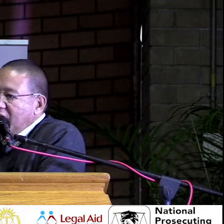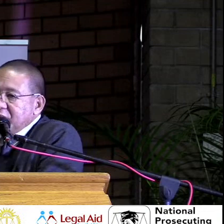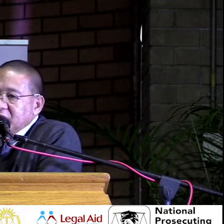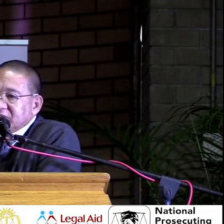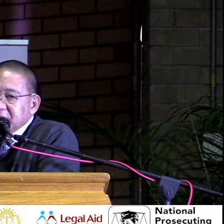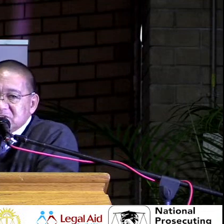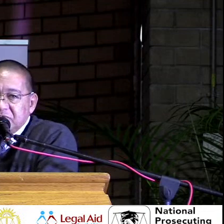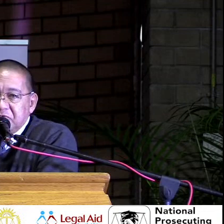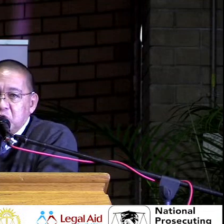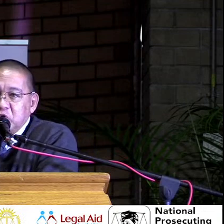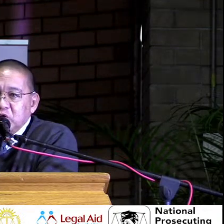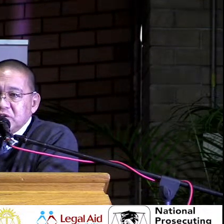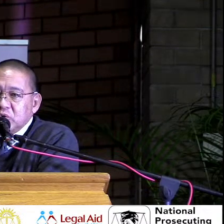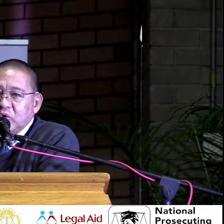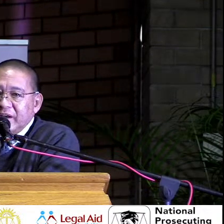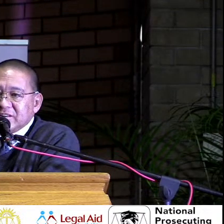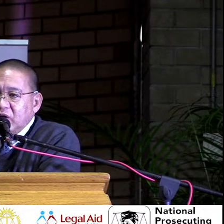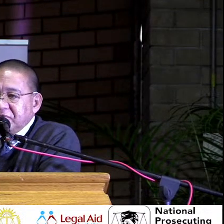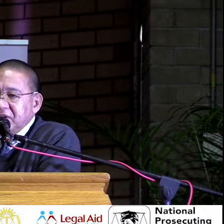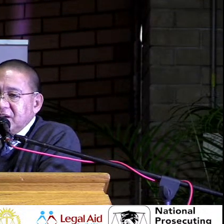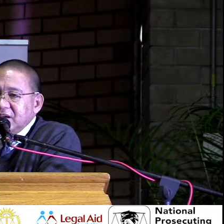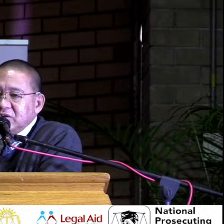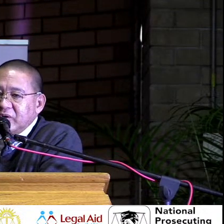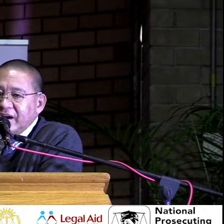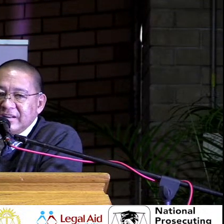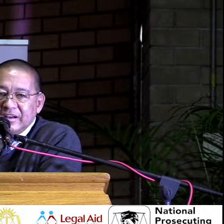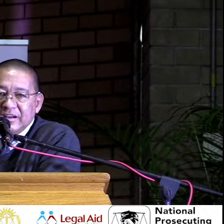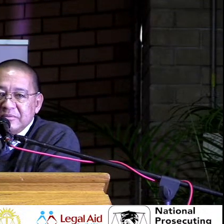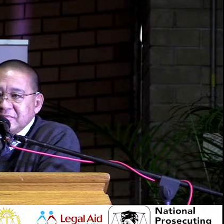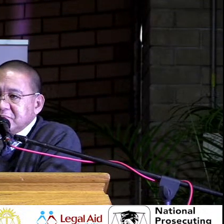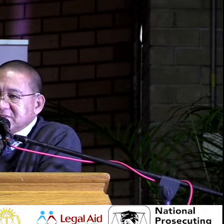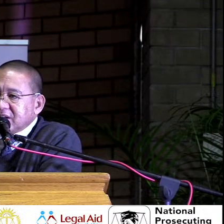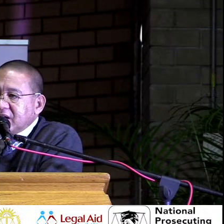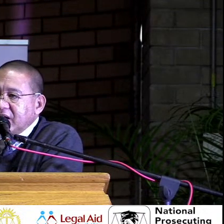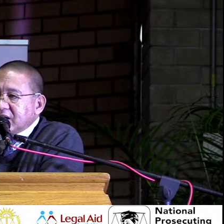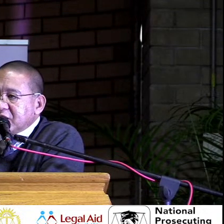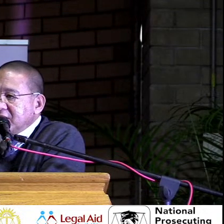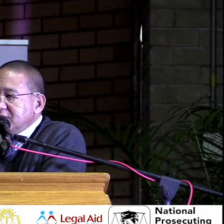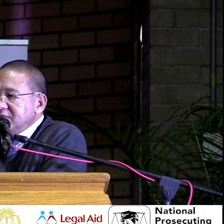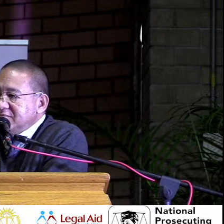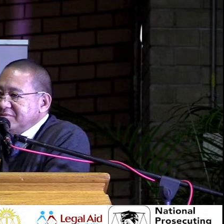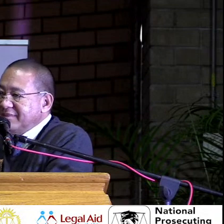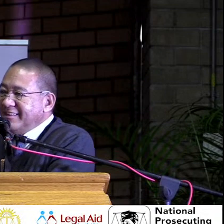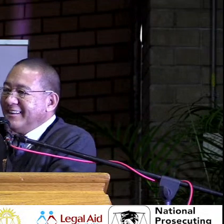I hope your tummies are full. You all had coffee. You had a piece of cake.